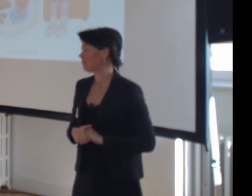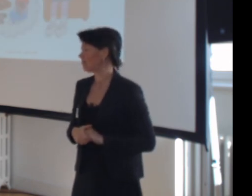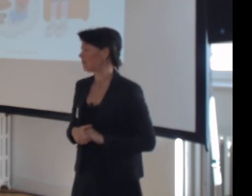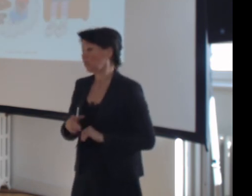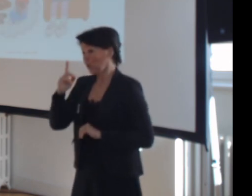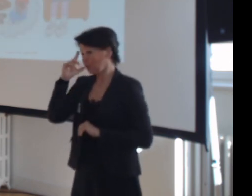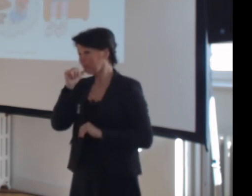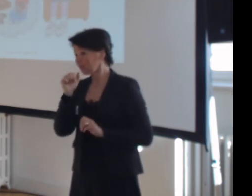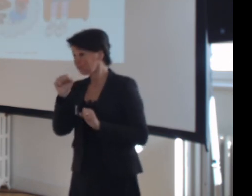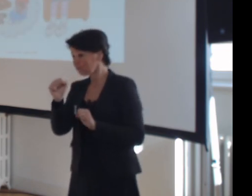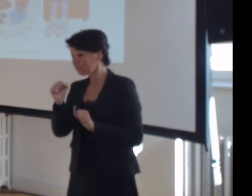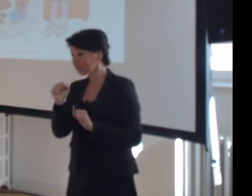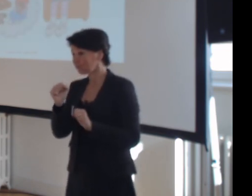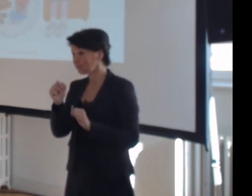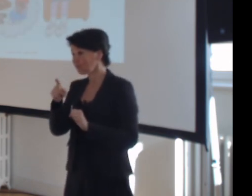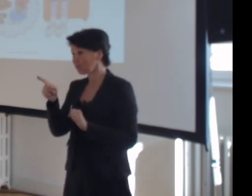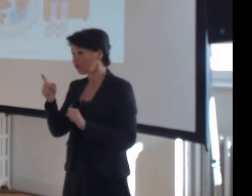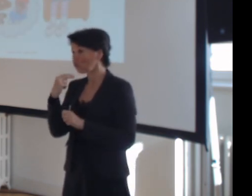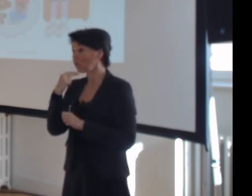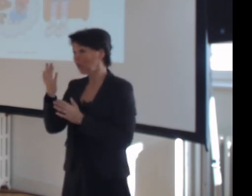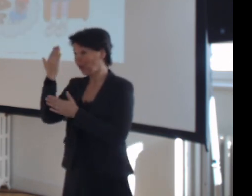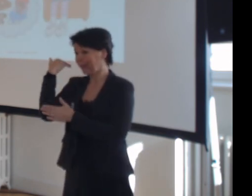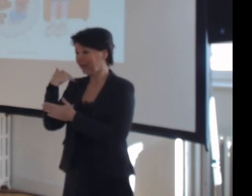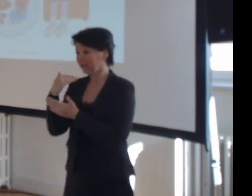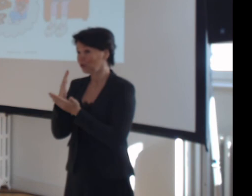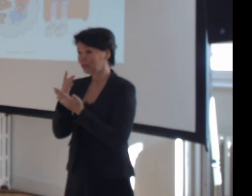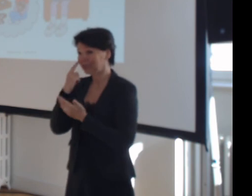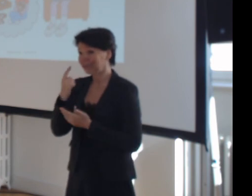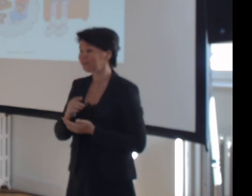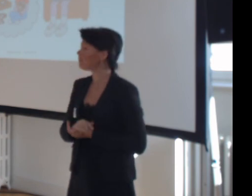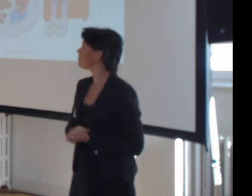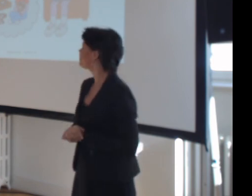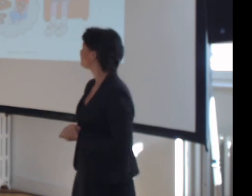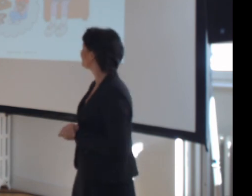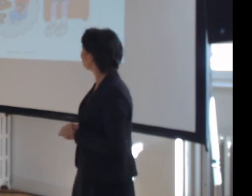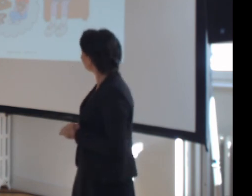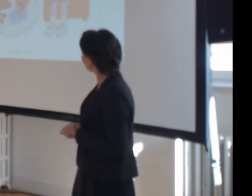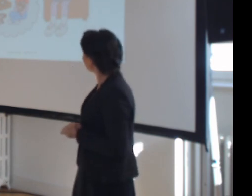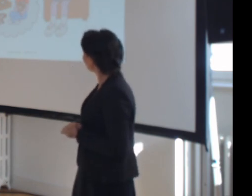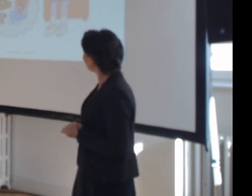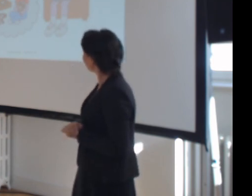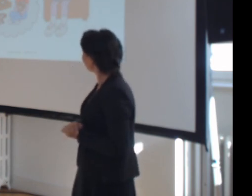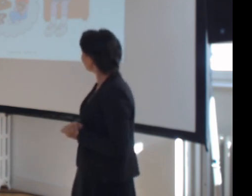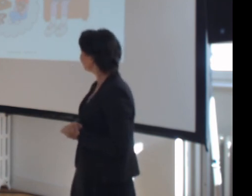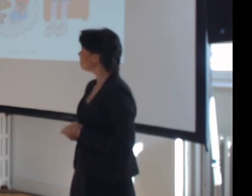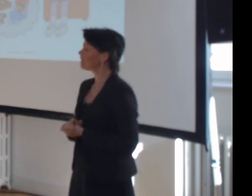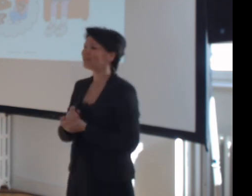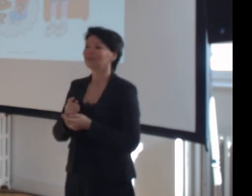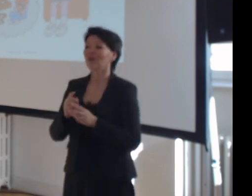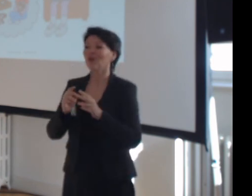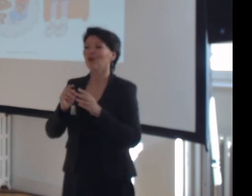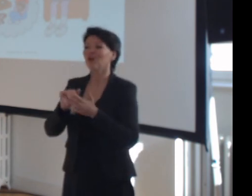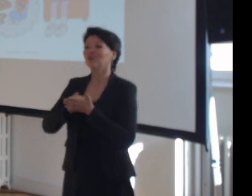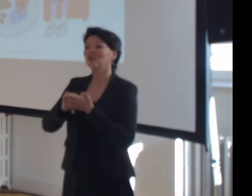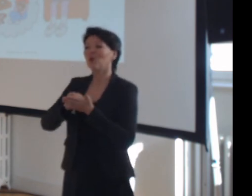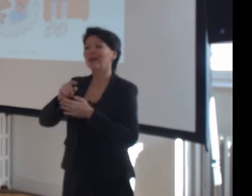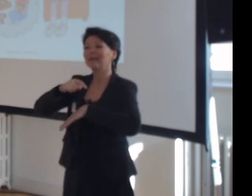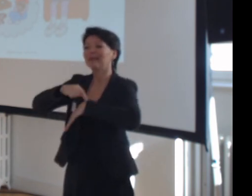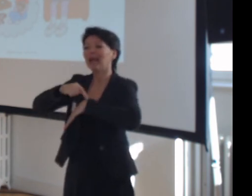Now, I don't know if you came across this, but 2 weeks ago, a journalist of the New York Times published an article about exactly